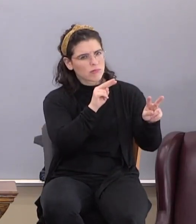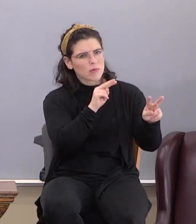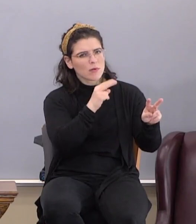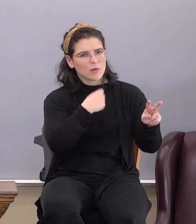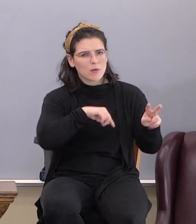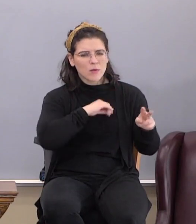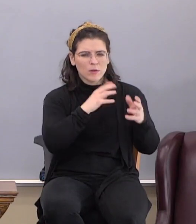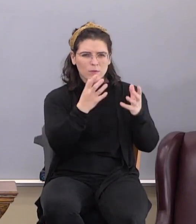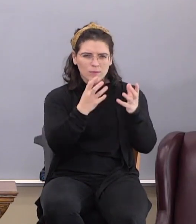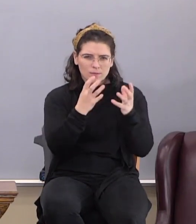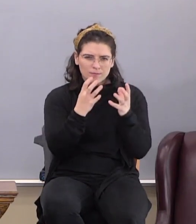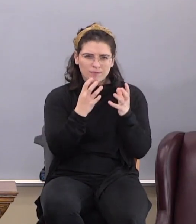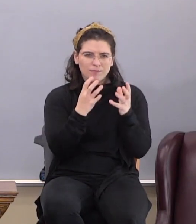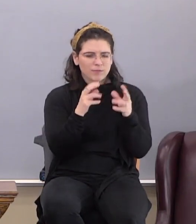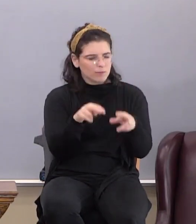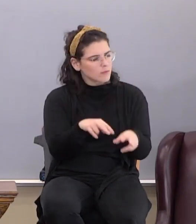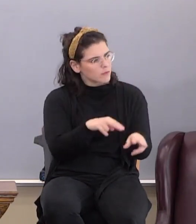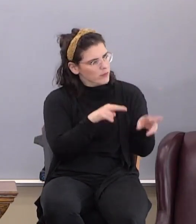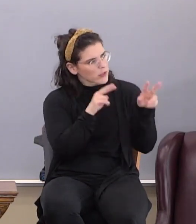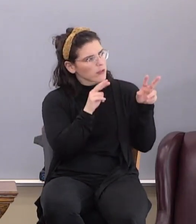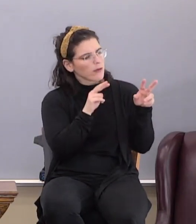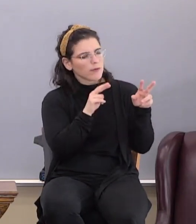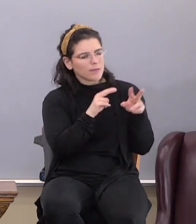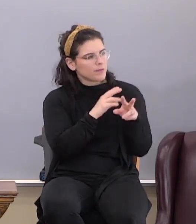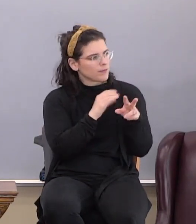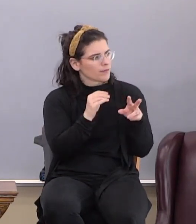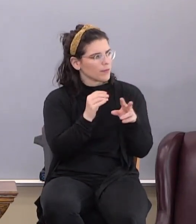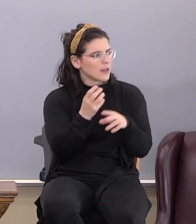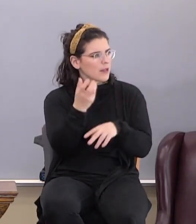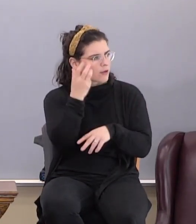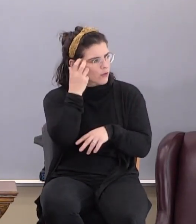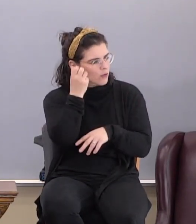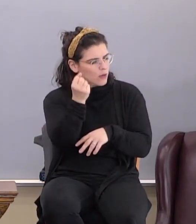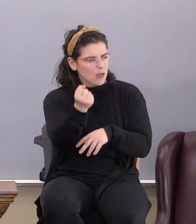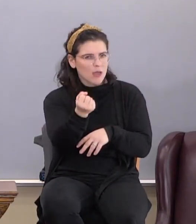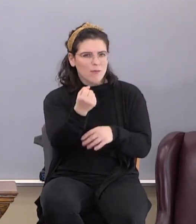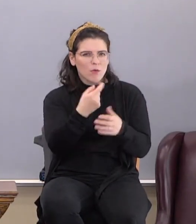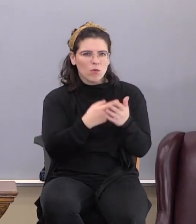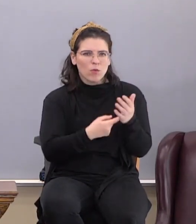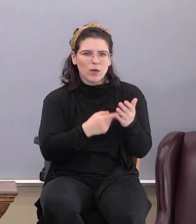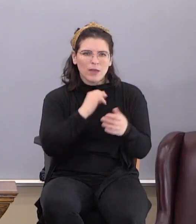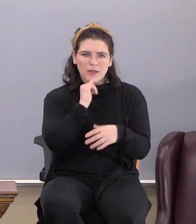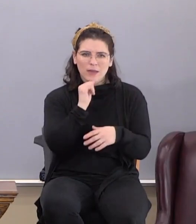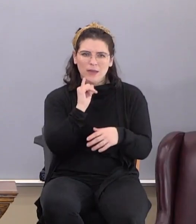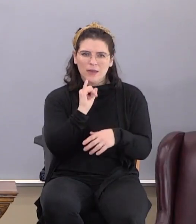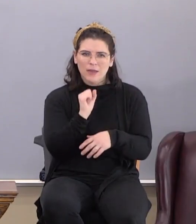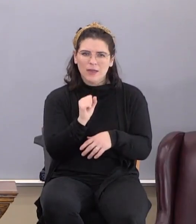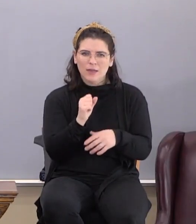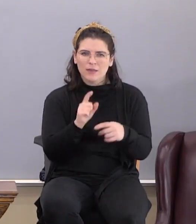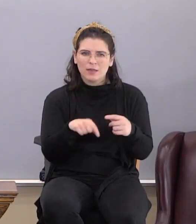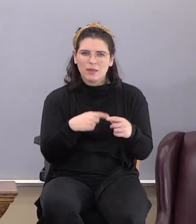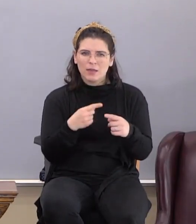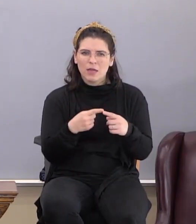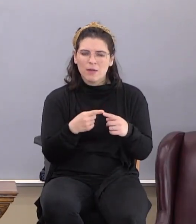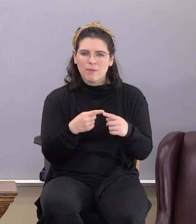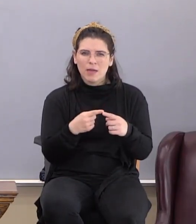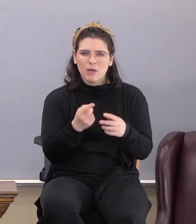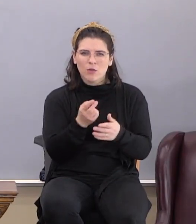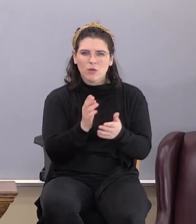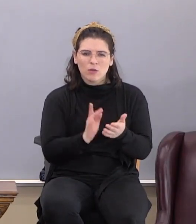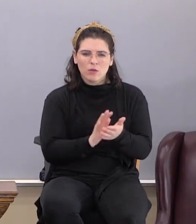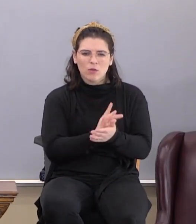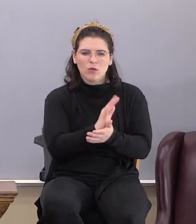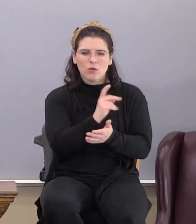to apprehend and grasp what it is about the